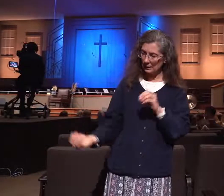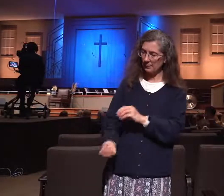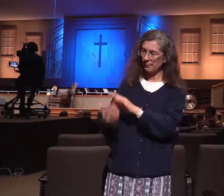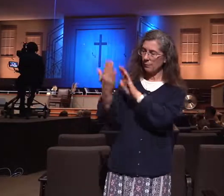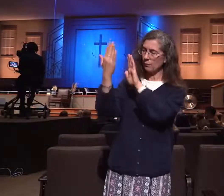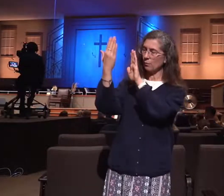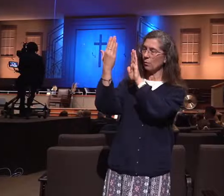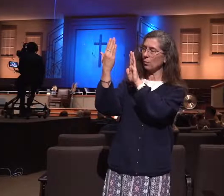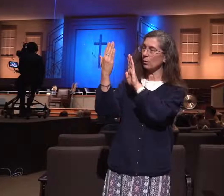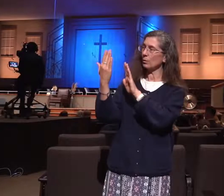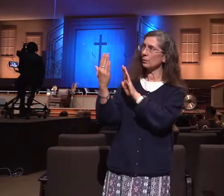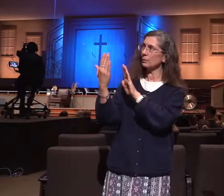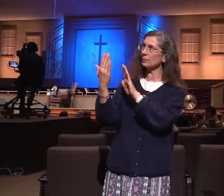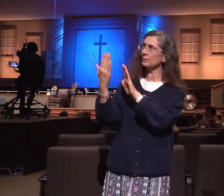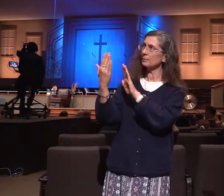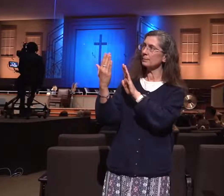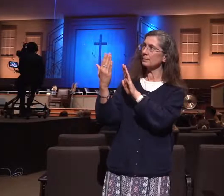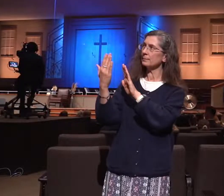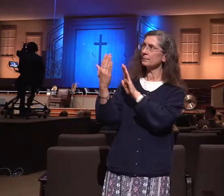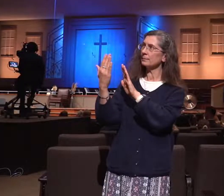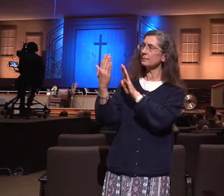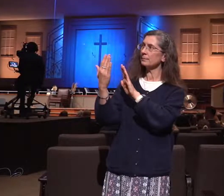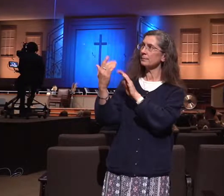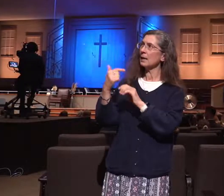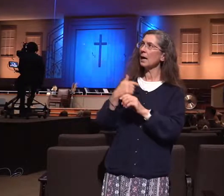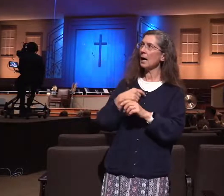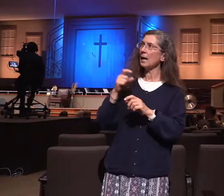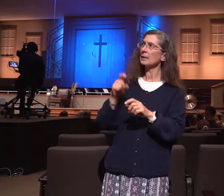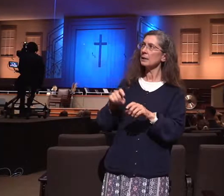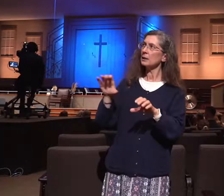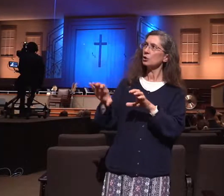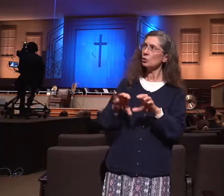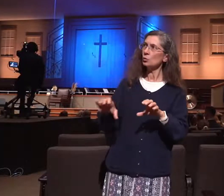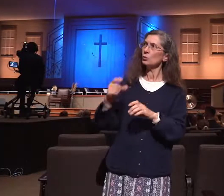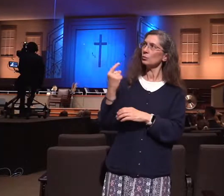And she thought, I've got to do something.